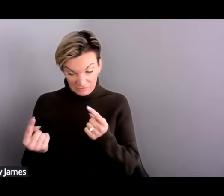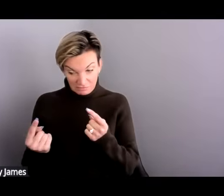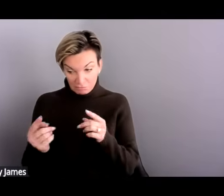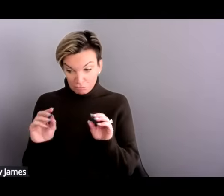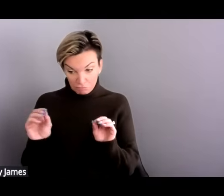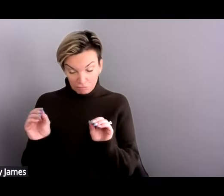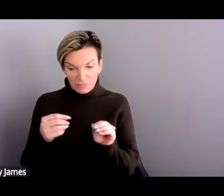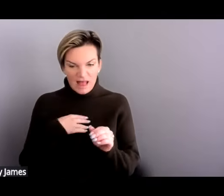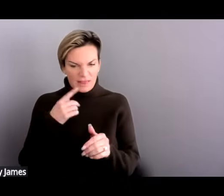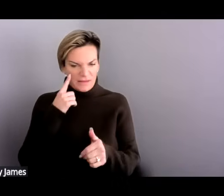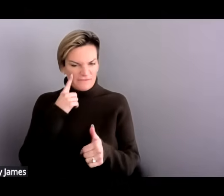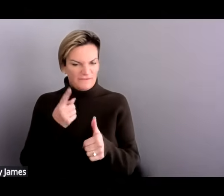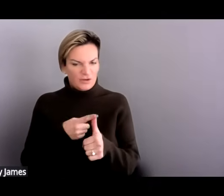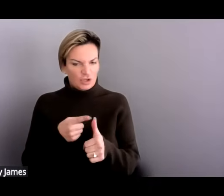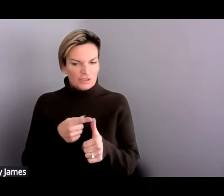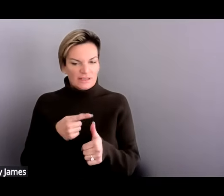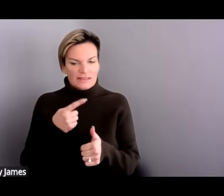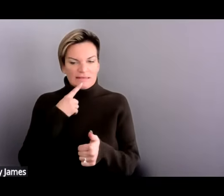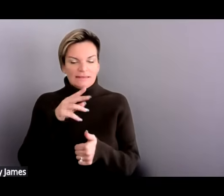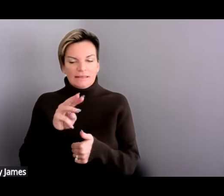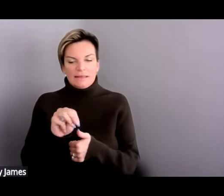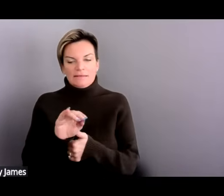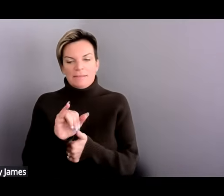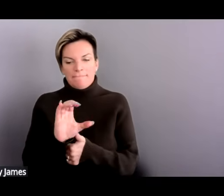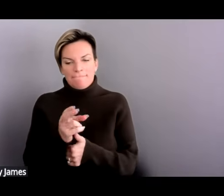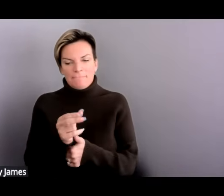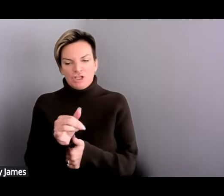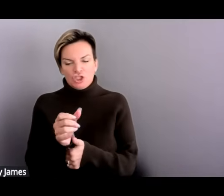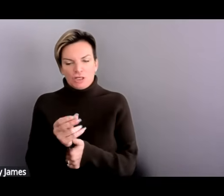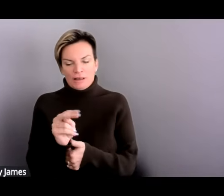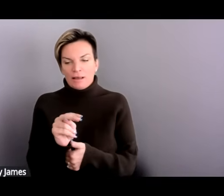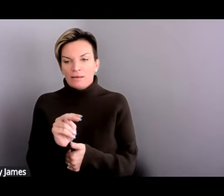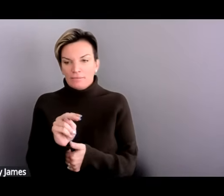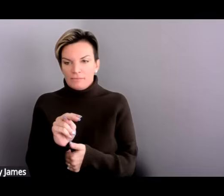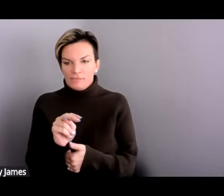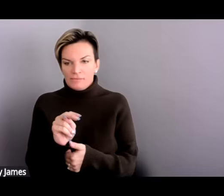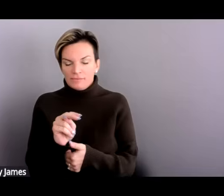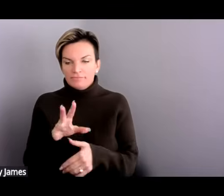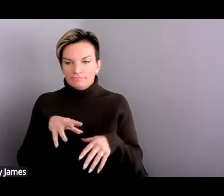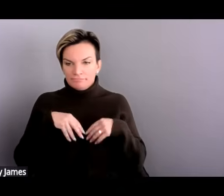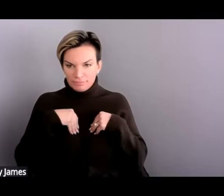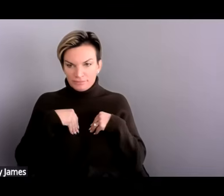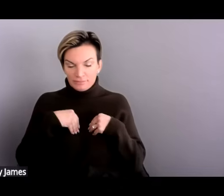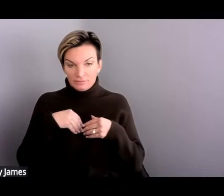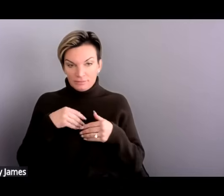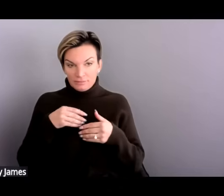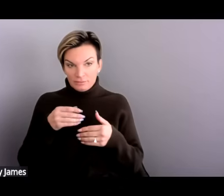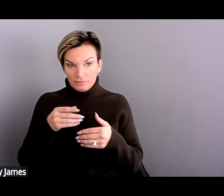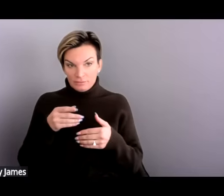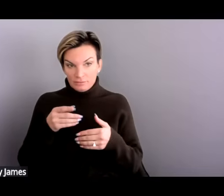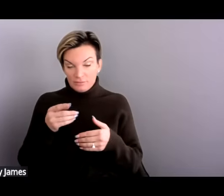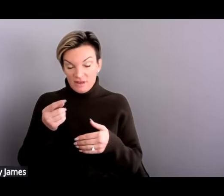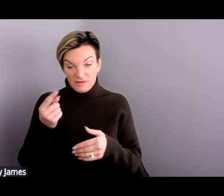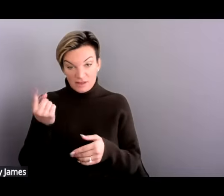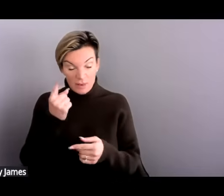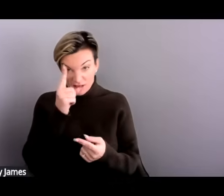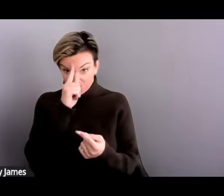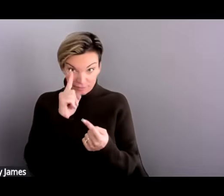packet with the word Michigan in it. Unless they're like, if anybody's like diametrically